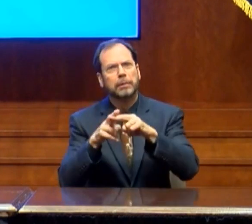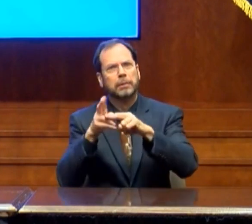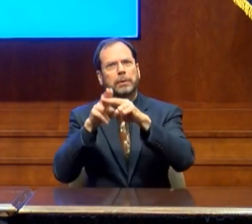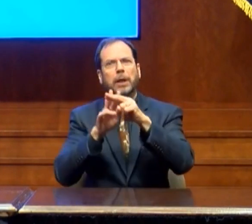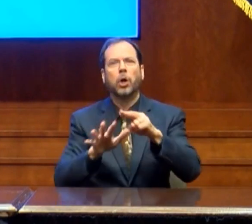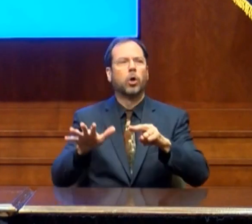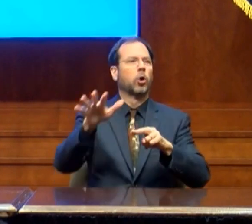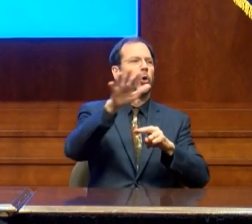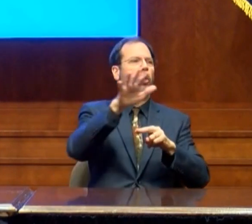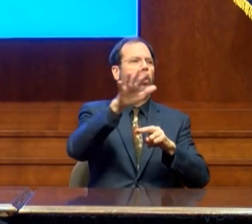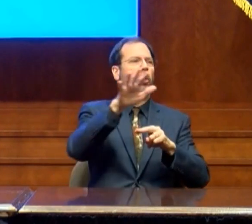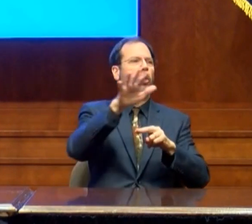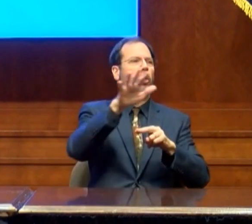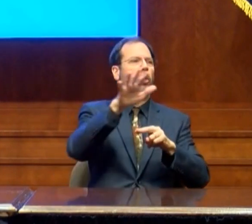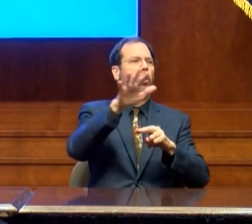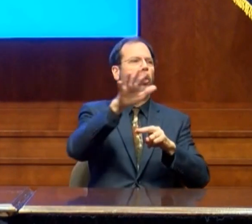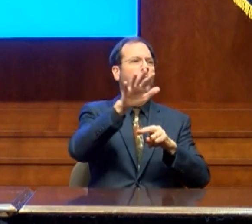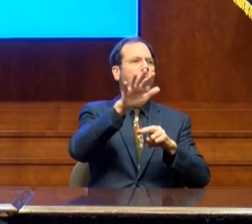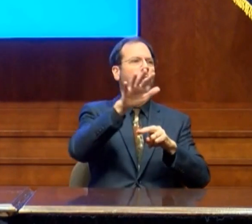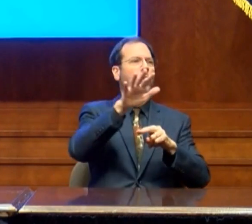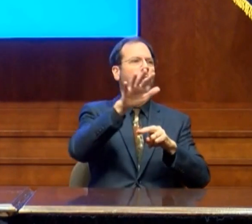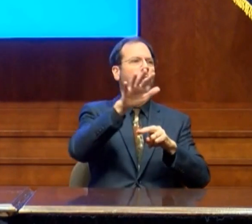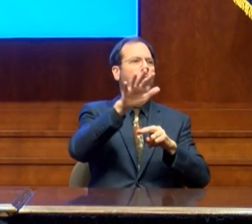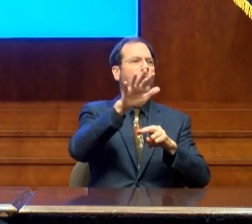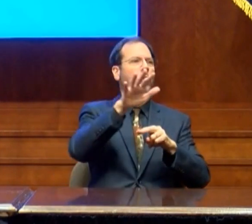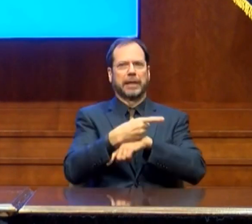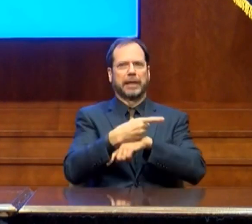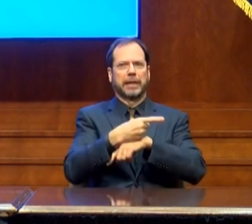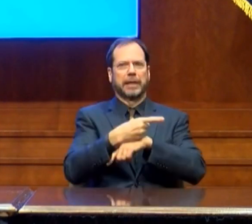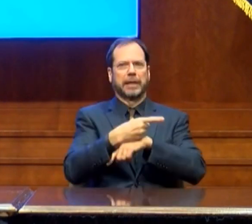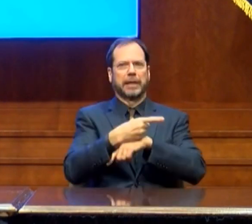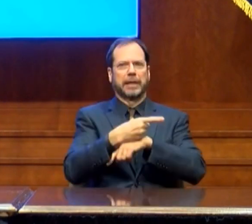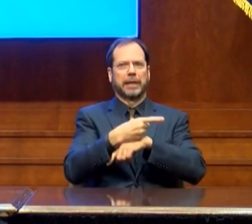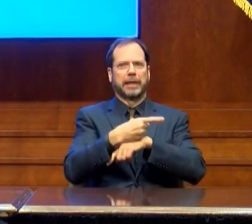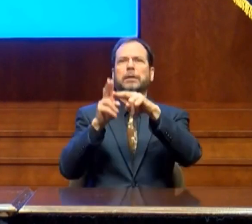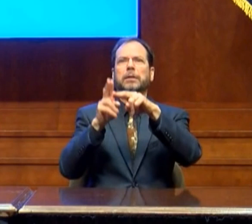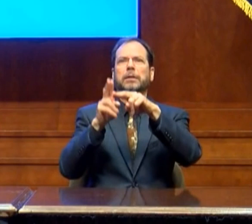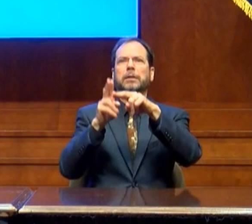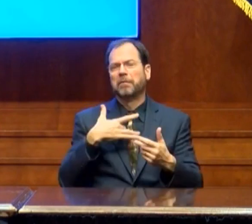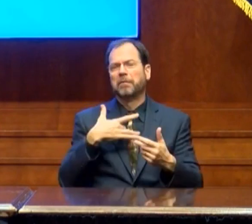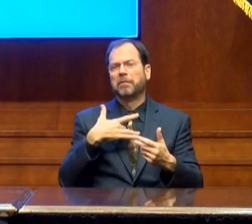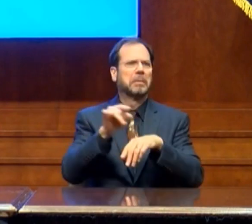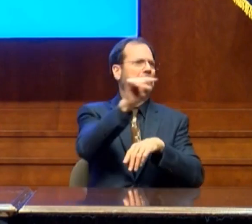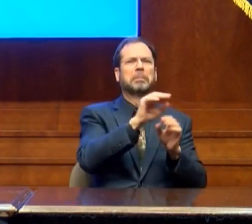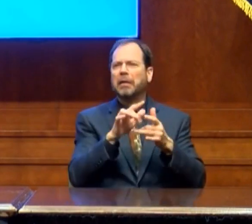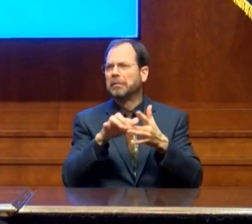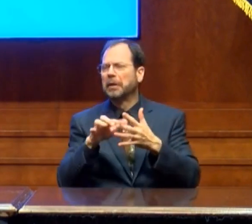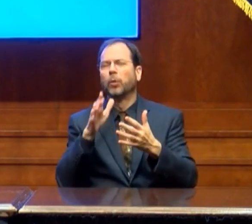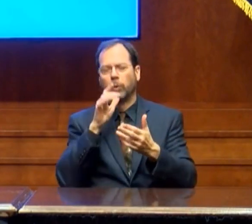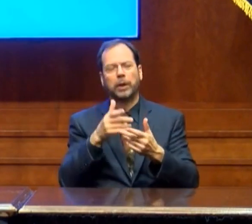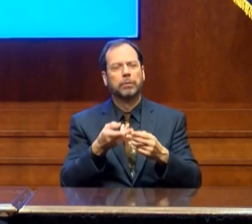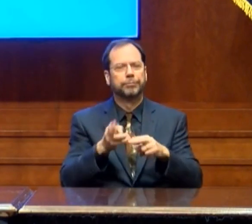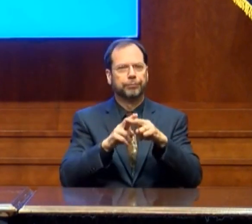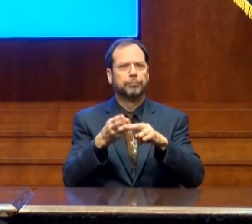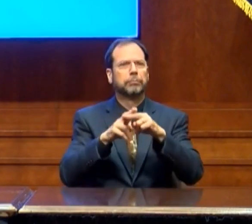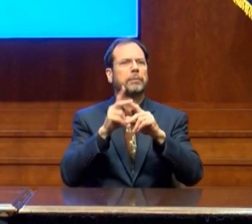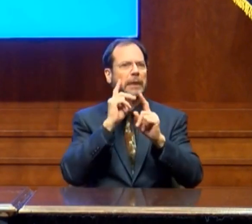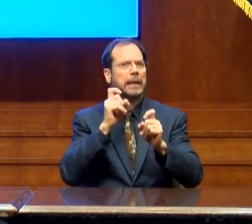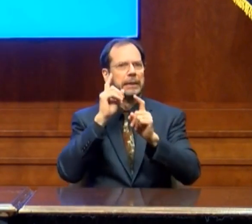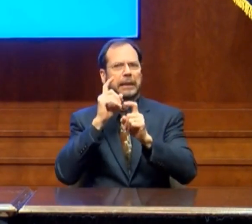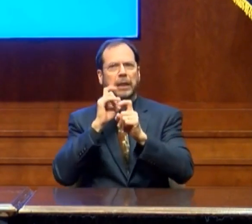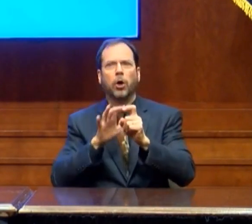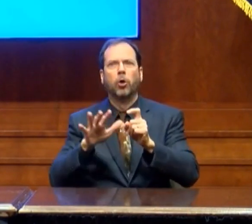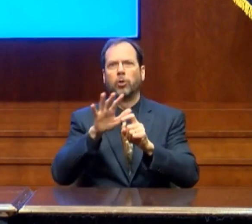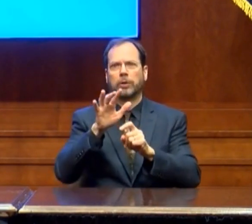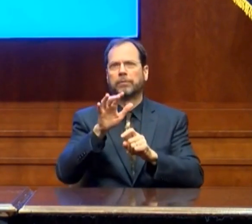to increase across the state of Texas on a daily basis. And it will be these private providers that will help Texas continue our